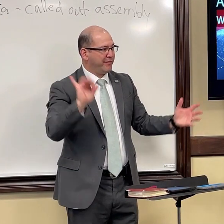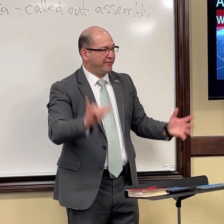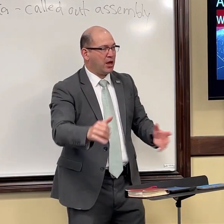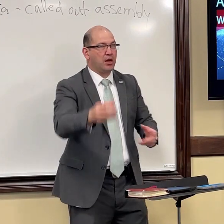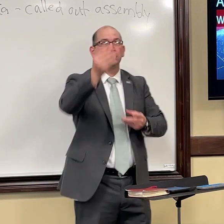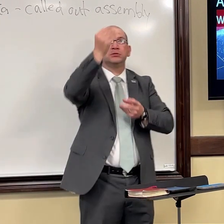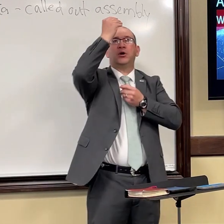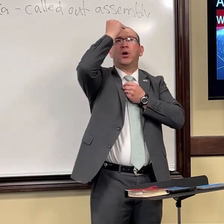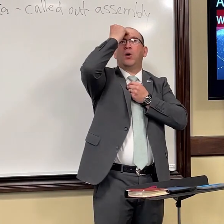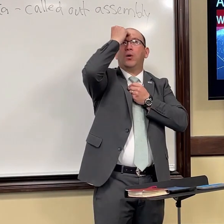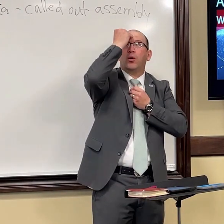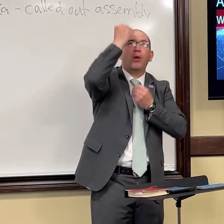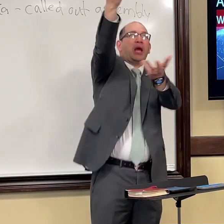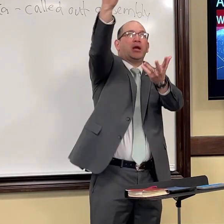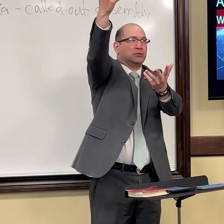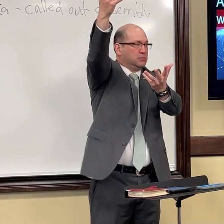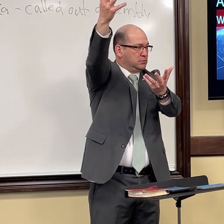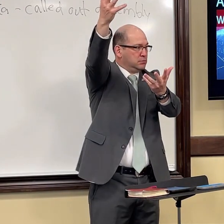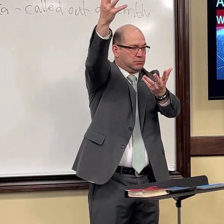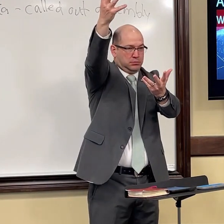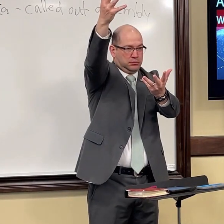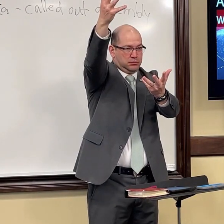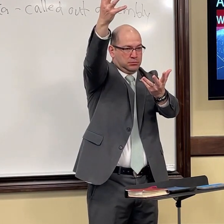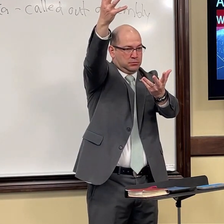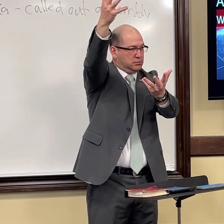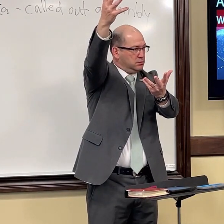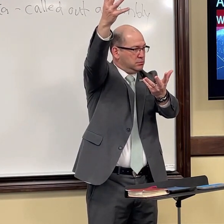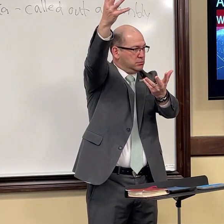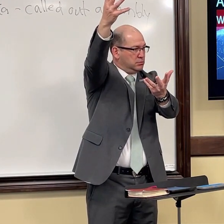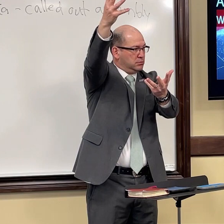time. And in that way, obeying God.